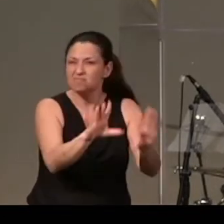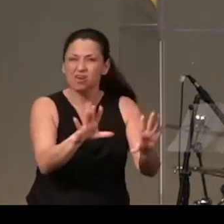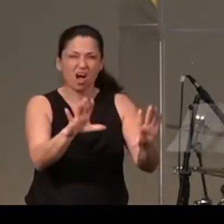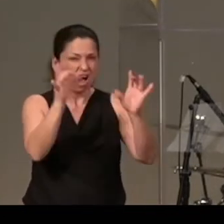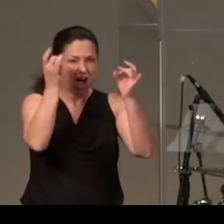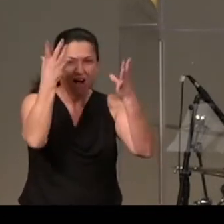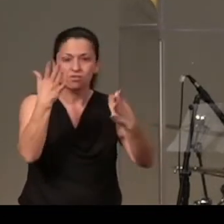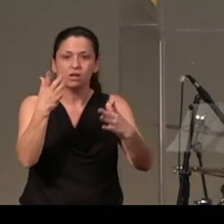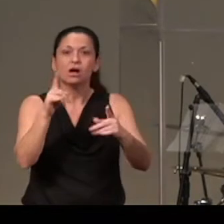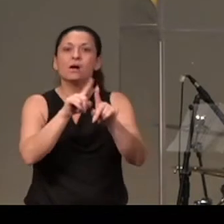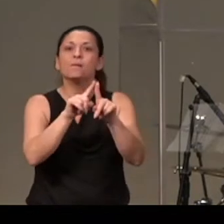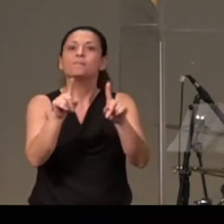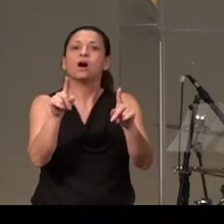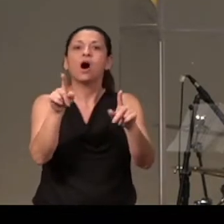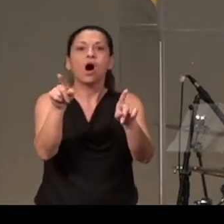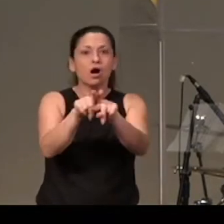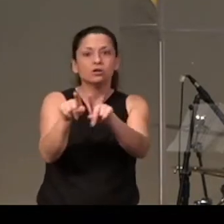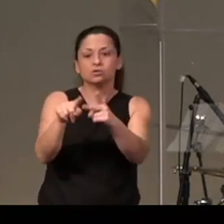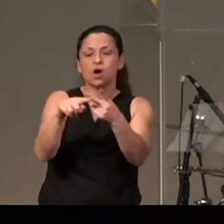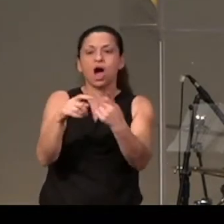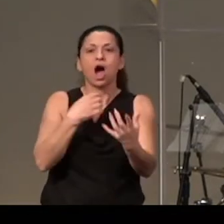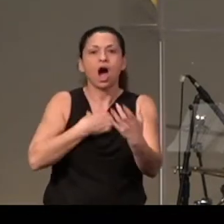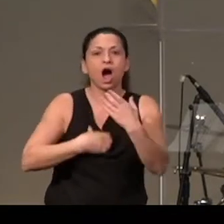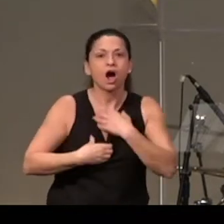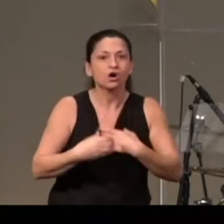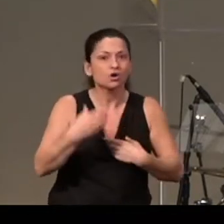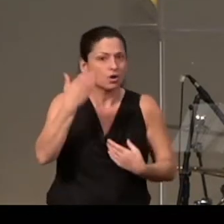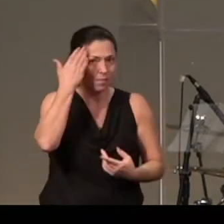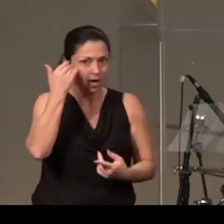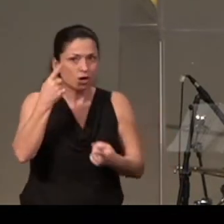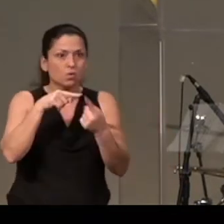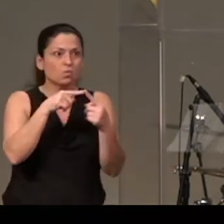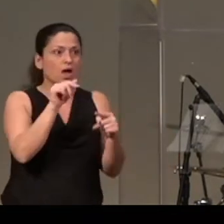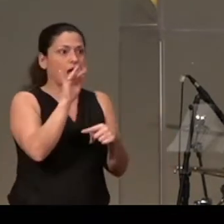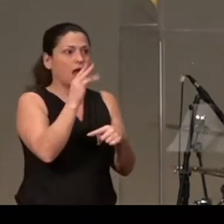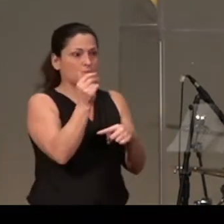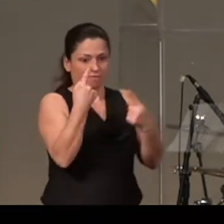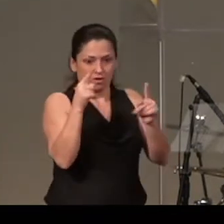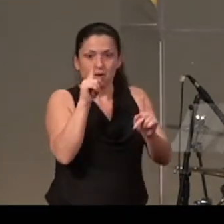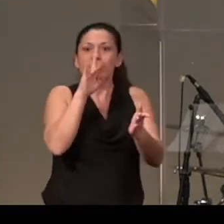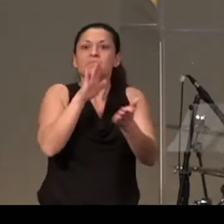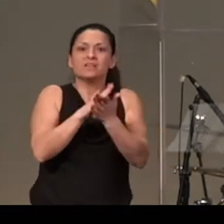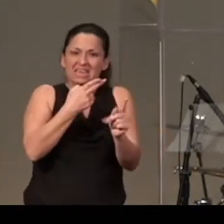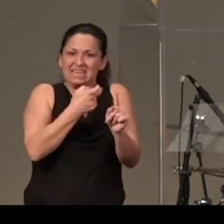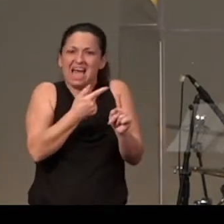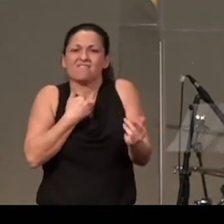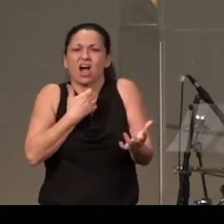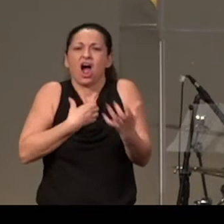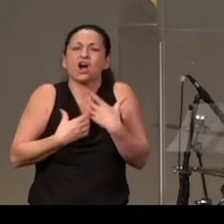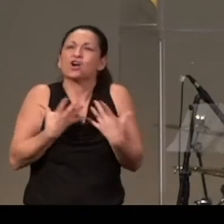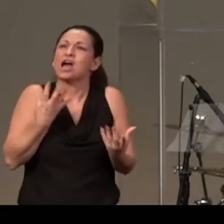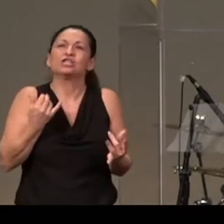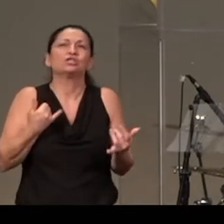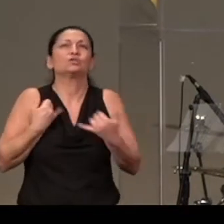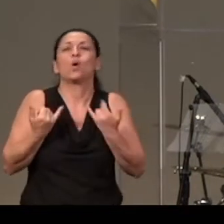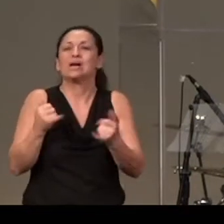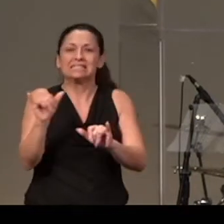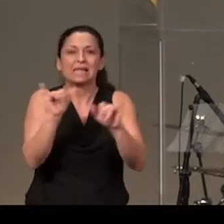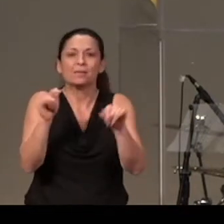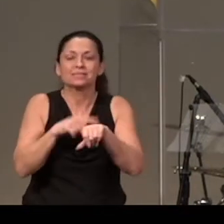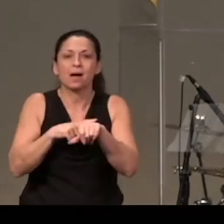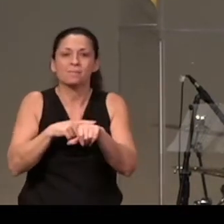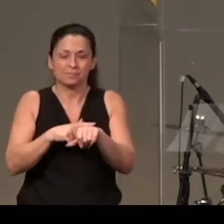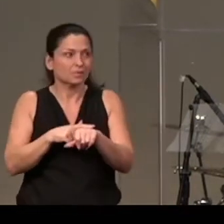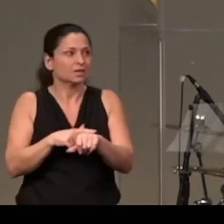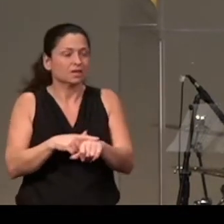hunger. There's hunger because when Abraham believed, he had hunger and joy, right? Your father Abraham rejoiced to see my day, and he